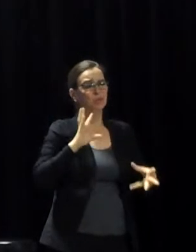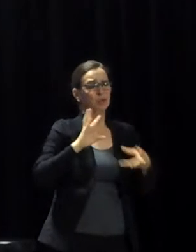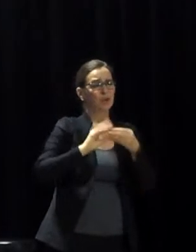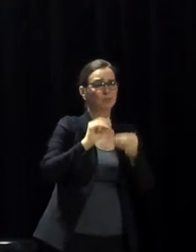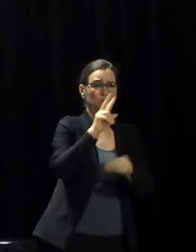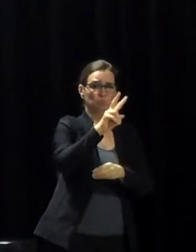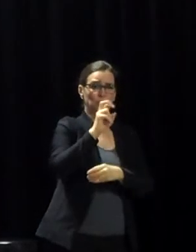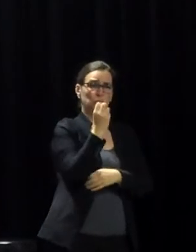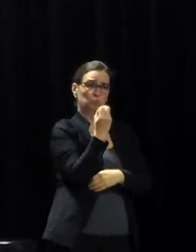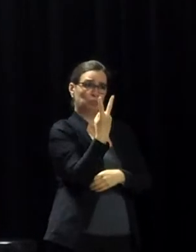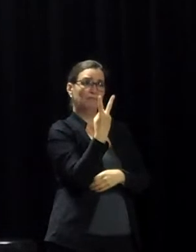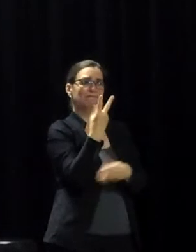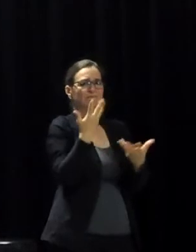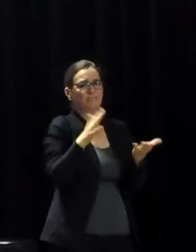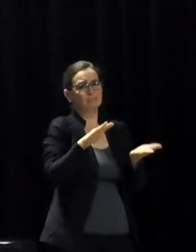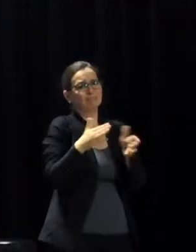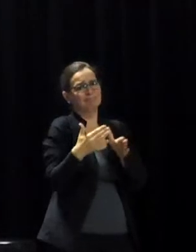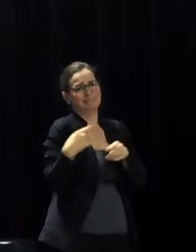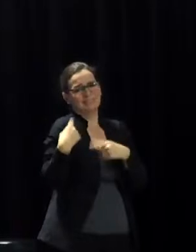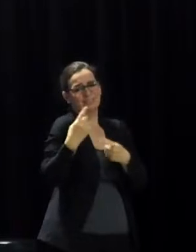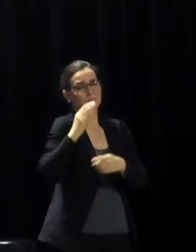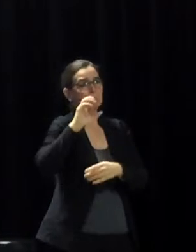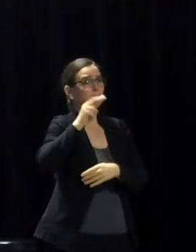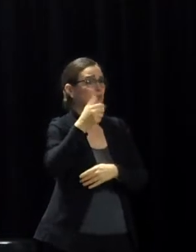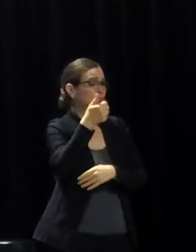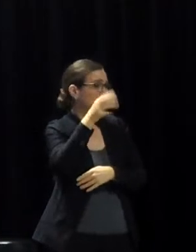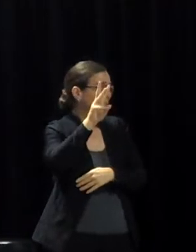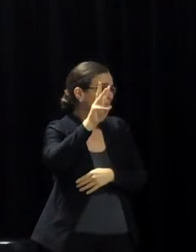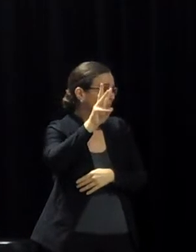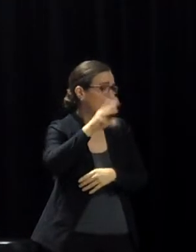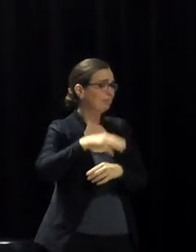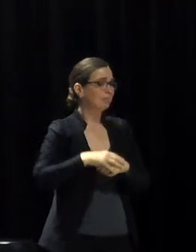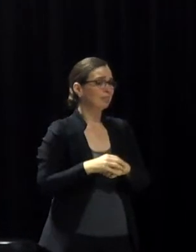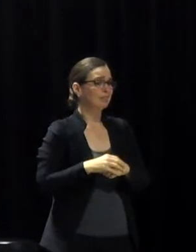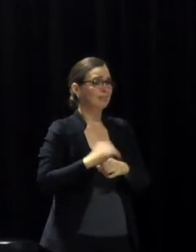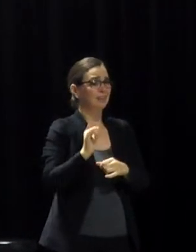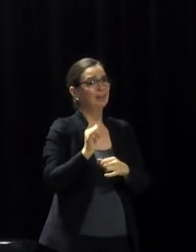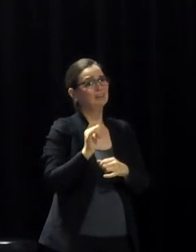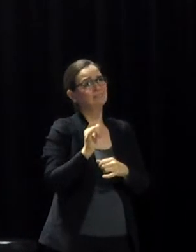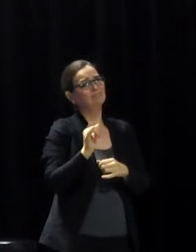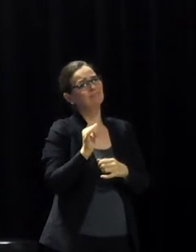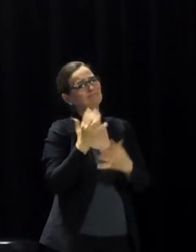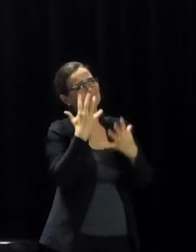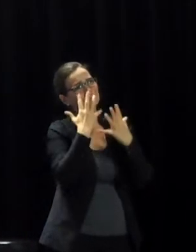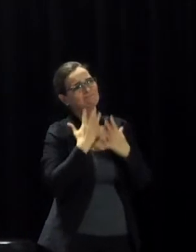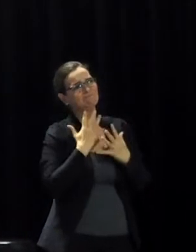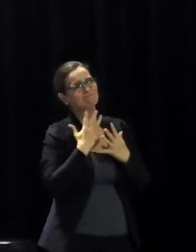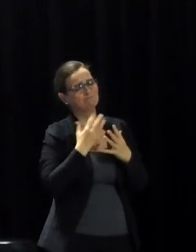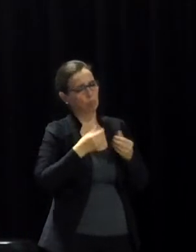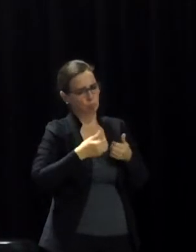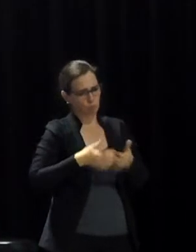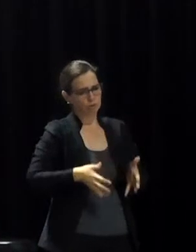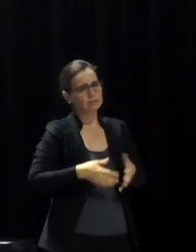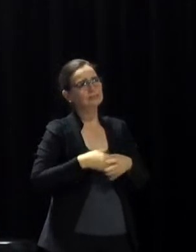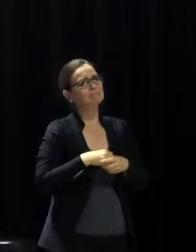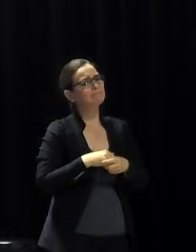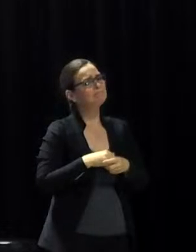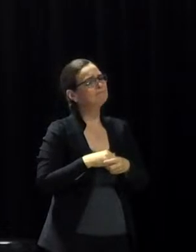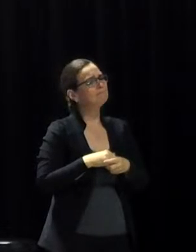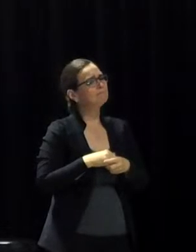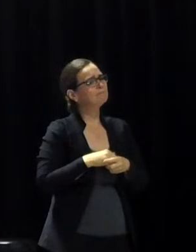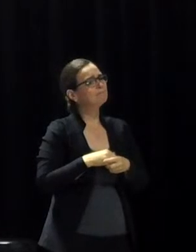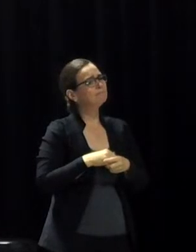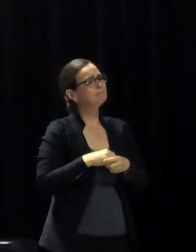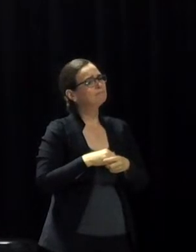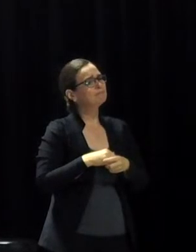COVID. So certainly a sobering day. Looking at testing, weekend testing,